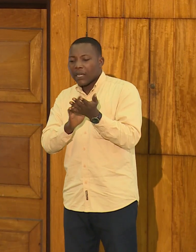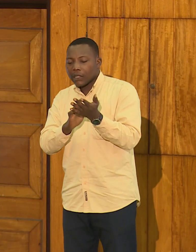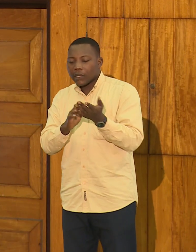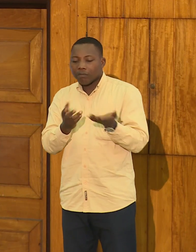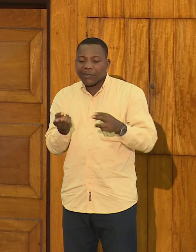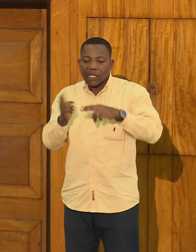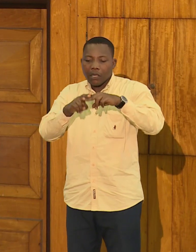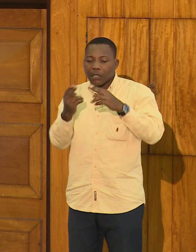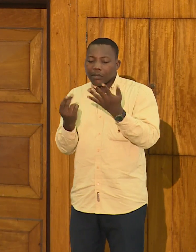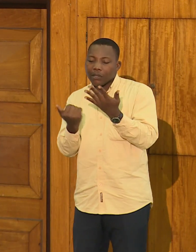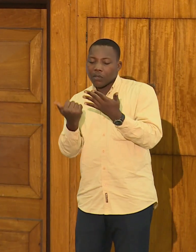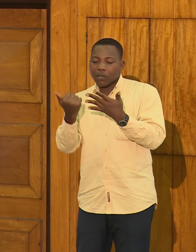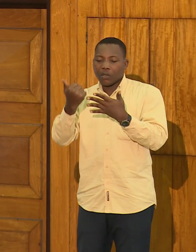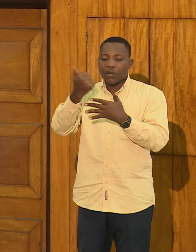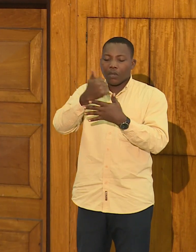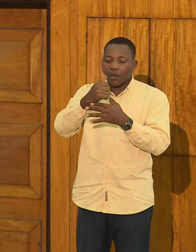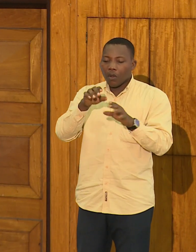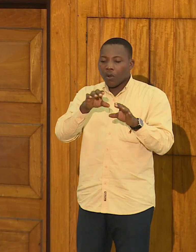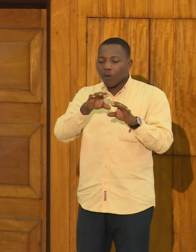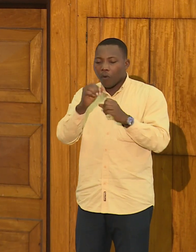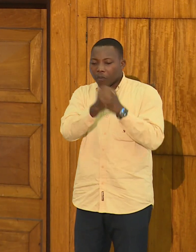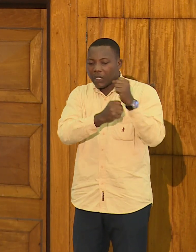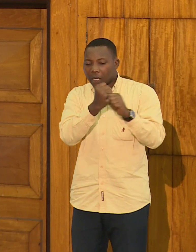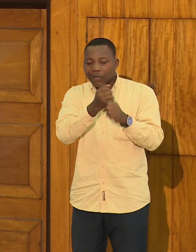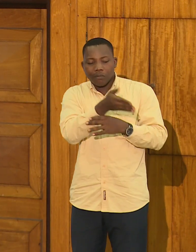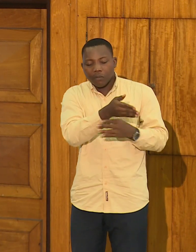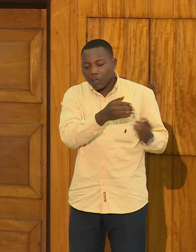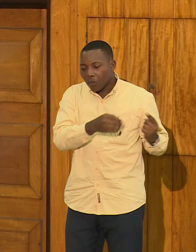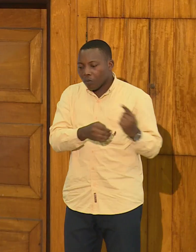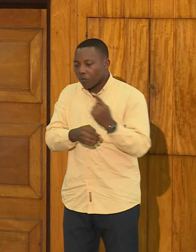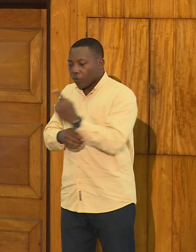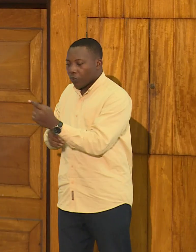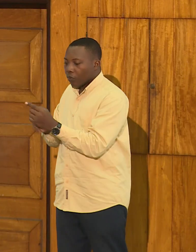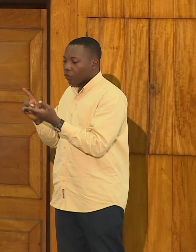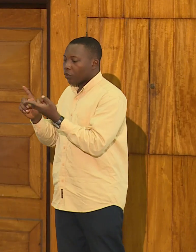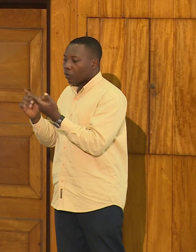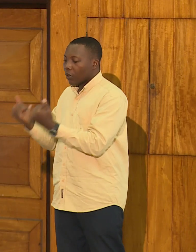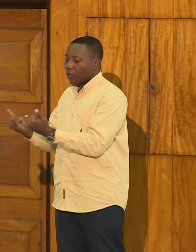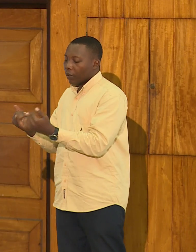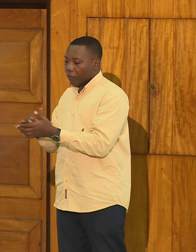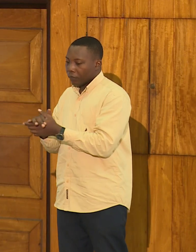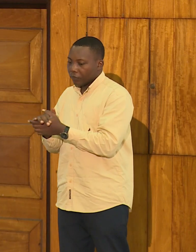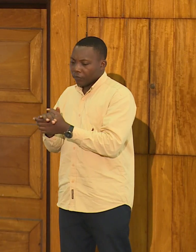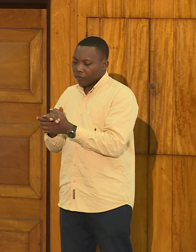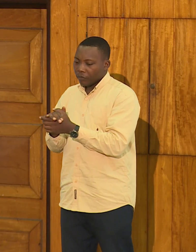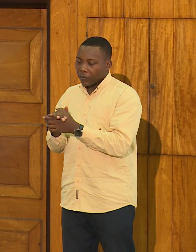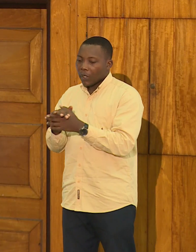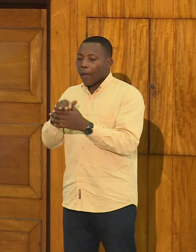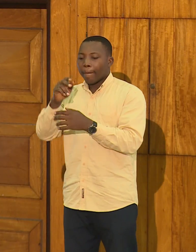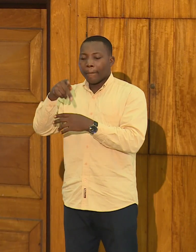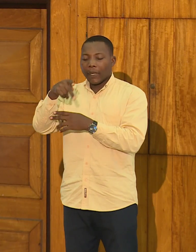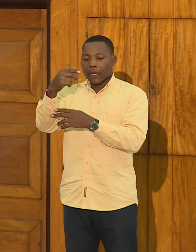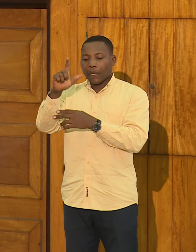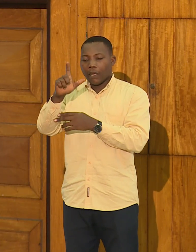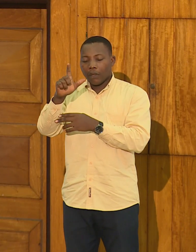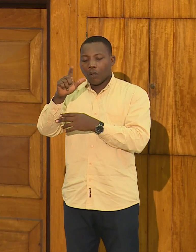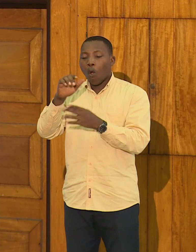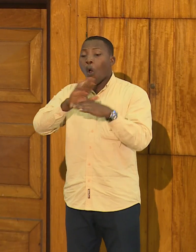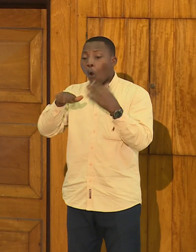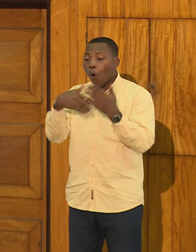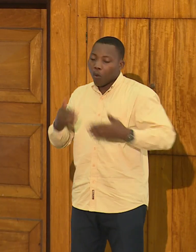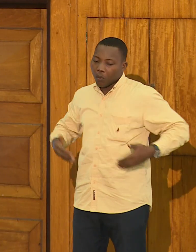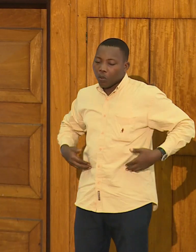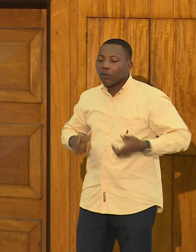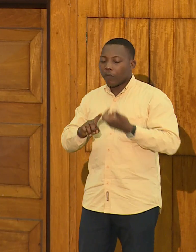83% in 2021 to 88% in 2023. And the peer-led interventions were youth-friendly and effective